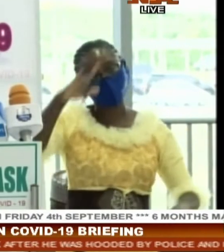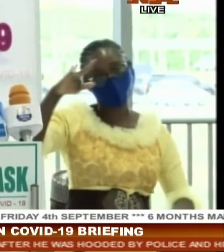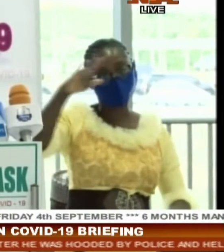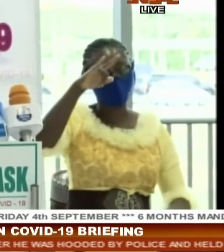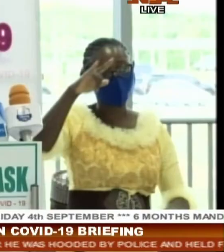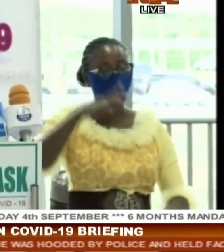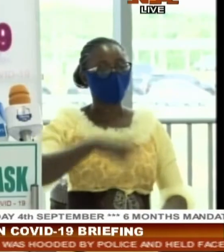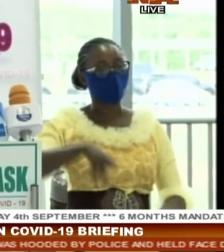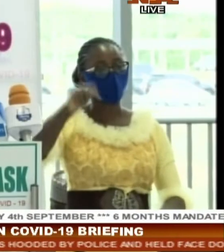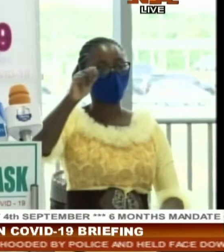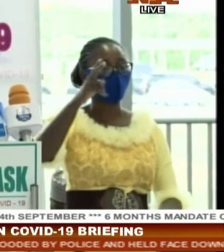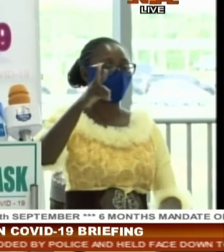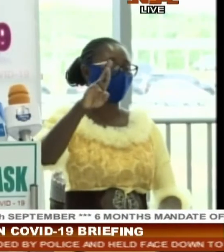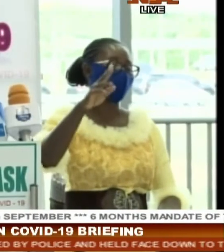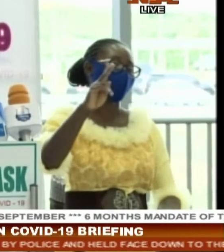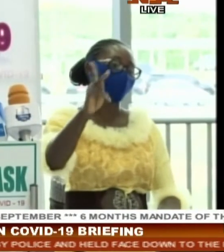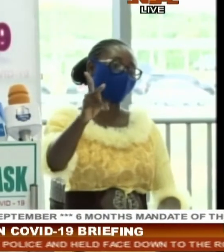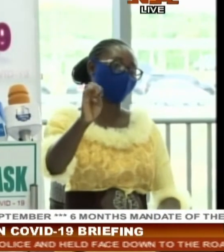and Turkish.